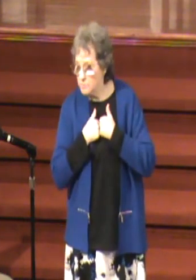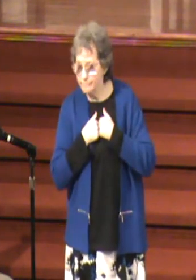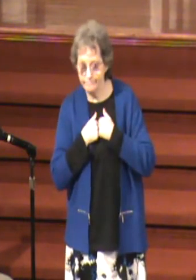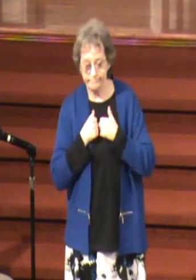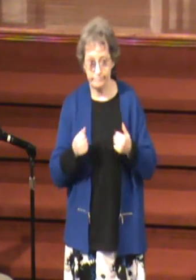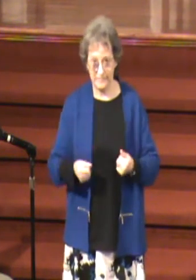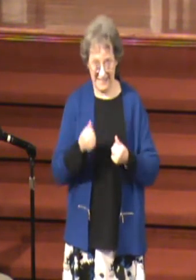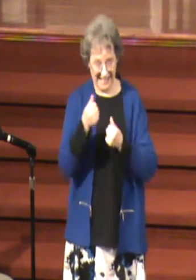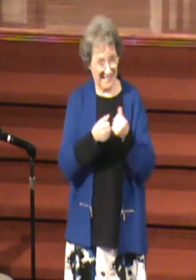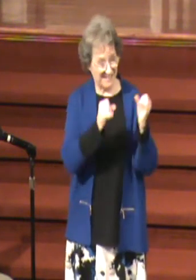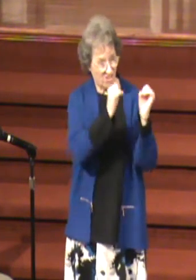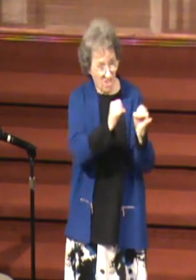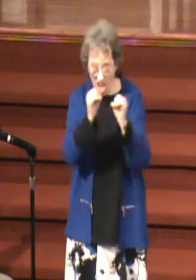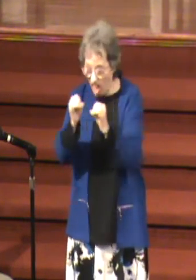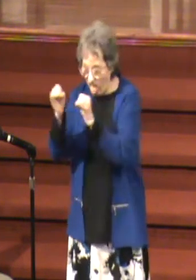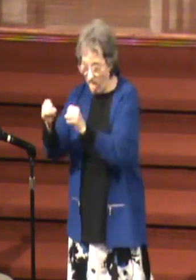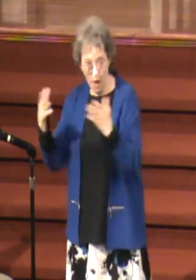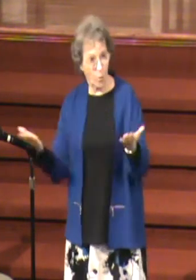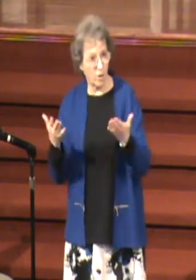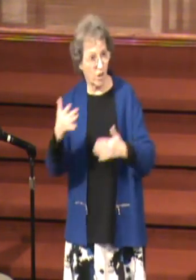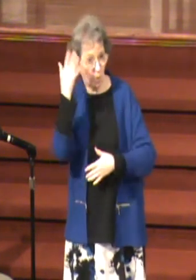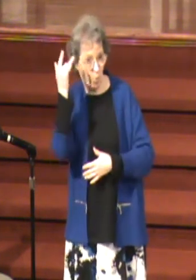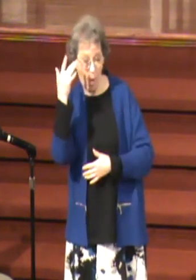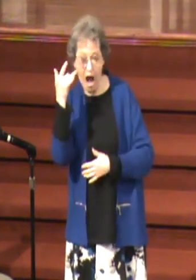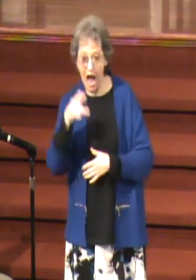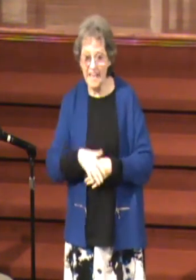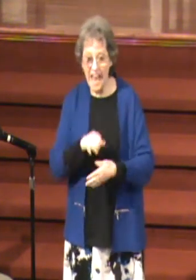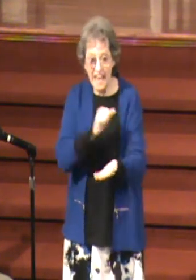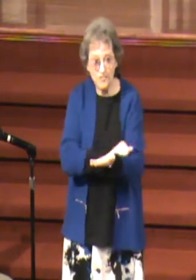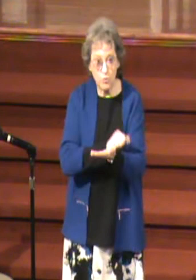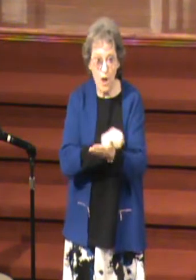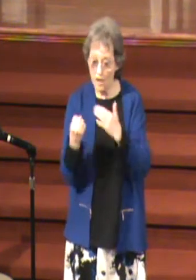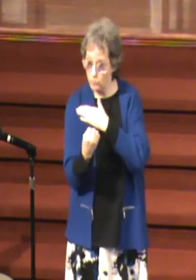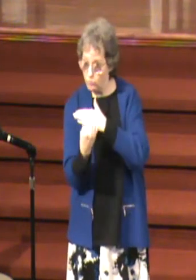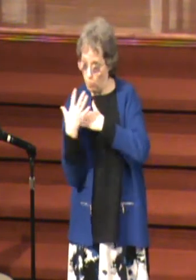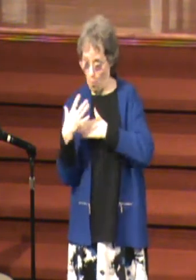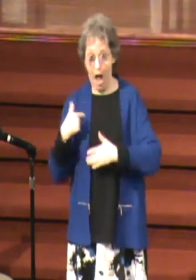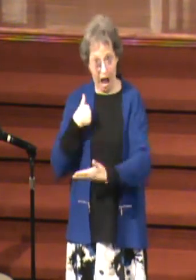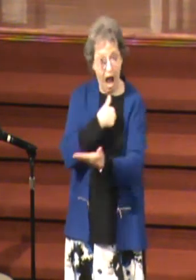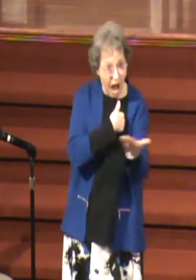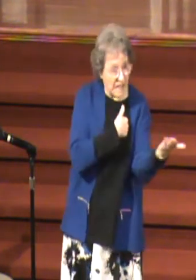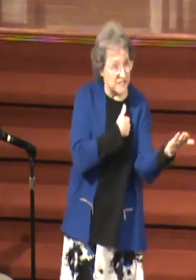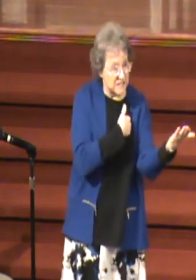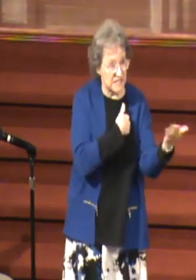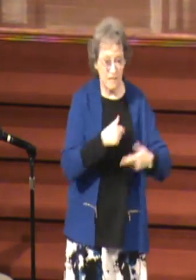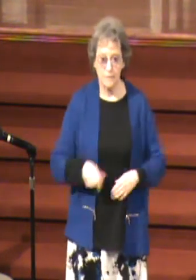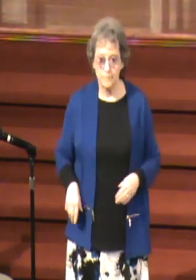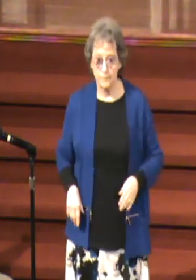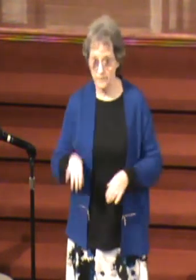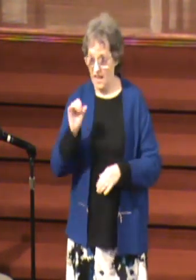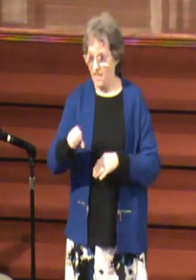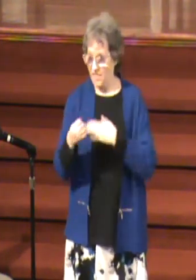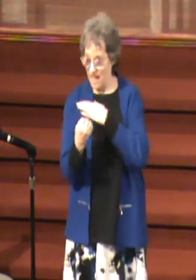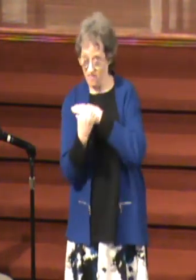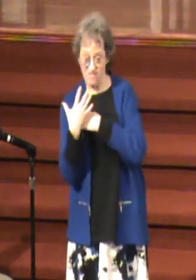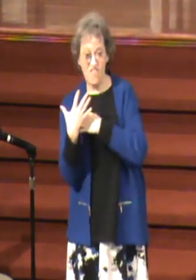Each one of us, we're here today because she affected our lives. But that effect is